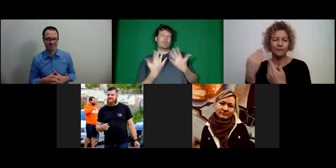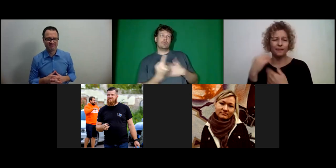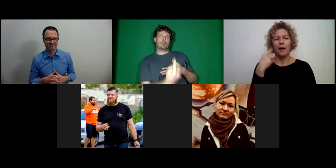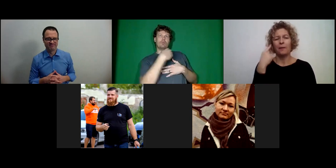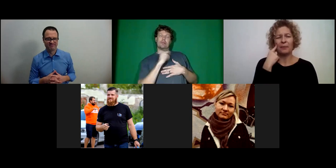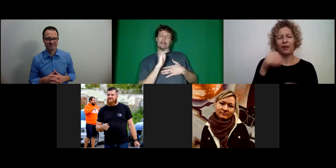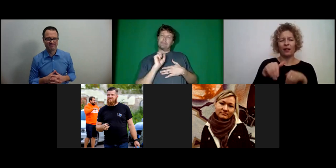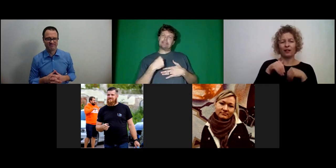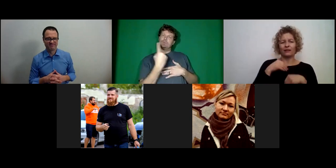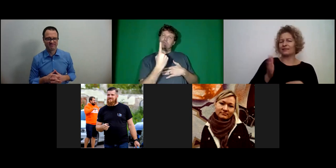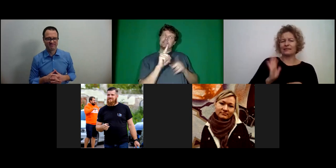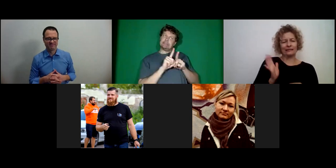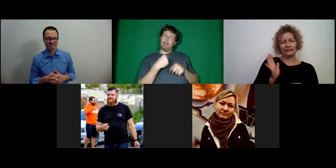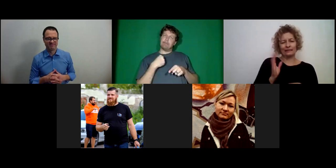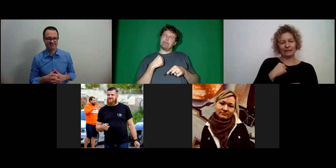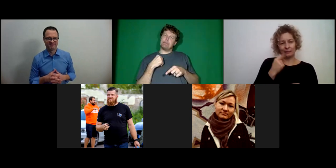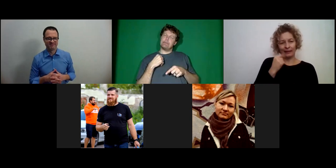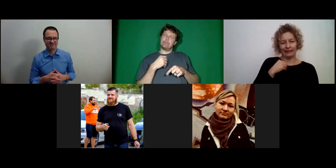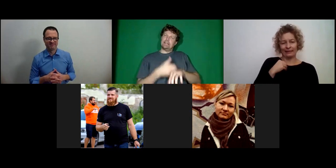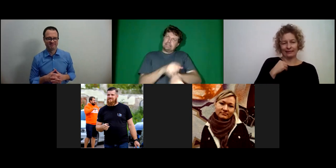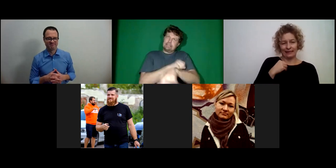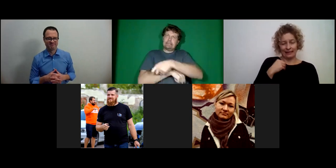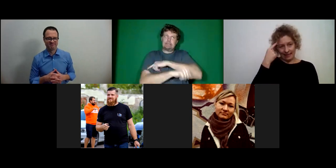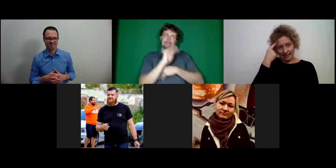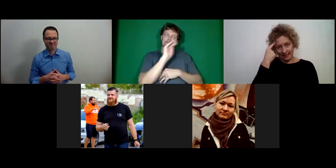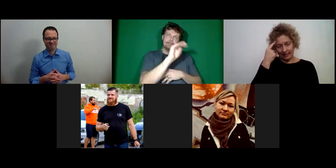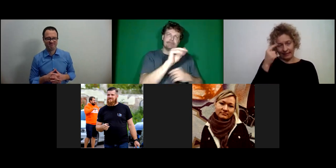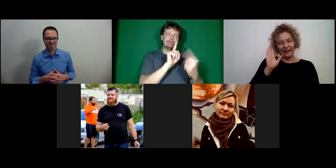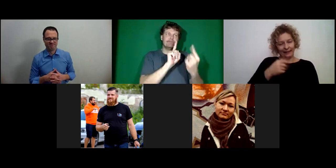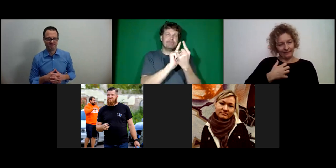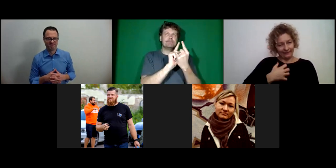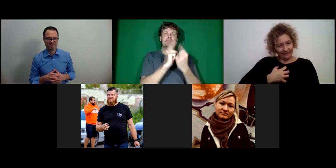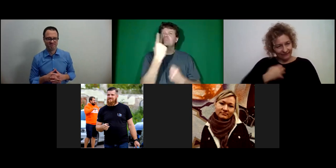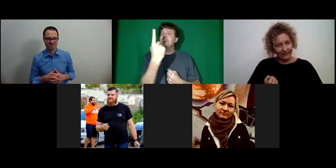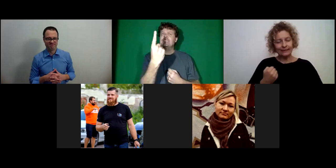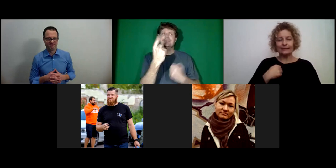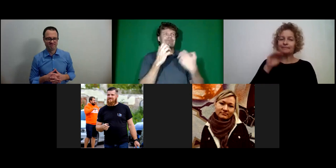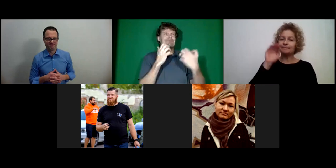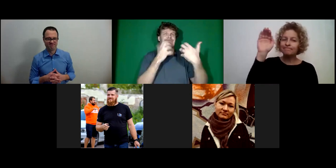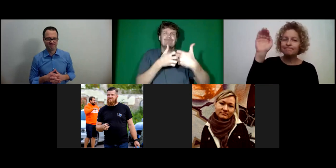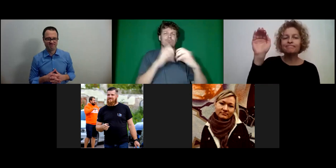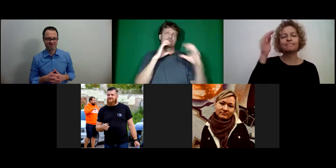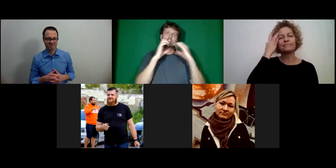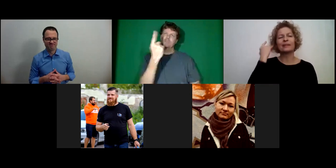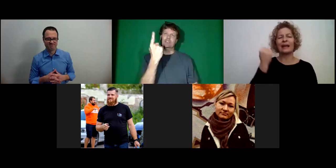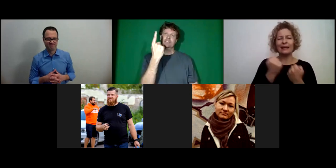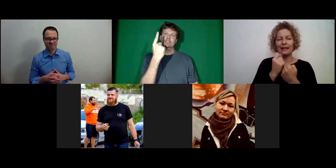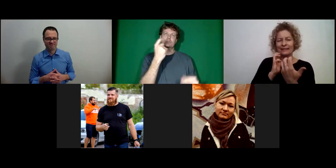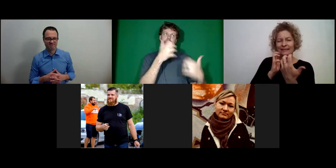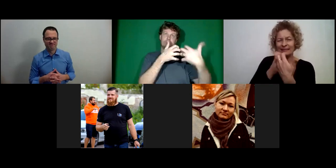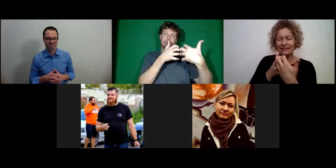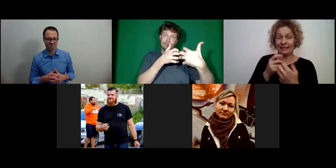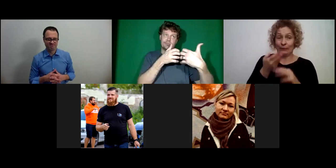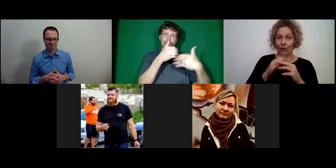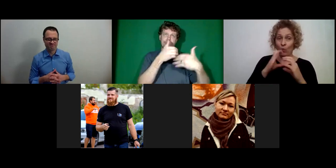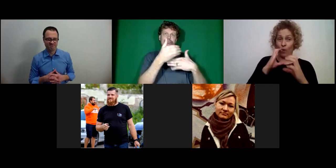Yeah, like I said, thanks to the psychologist who gave me that tip to say, be assertive, just go to people, tell them what you need, tell them if something doesn't work out, tell them if you